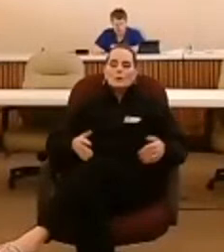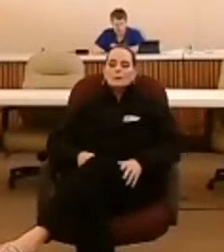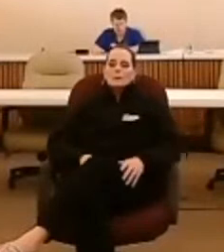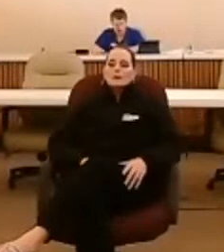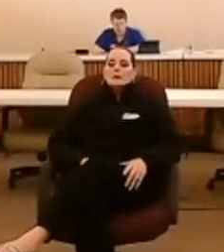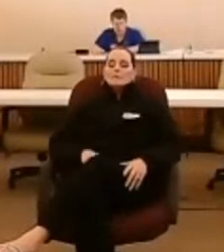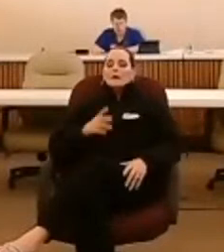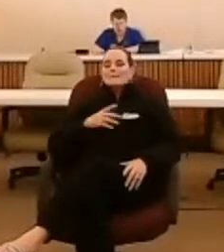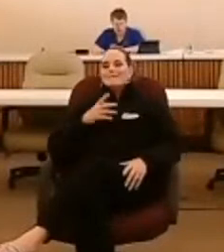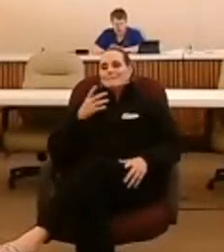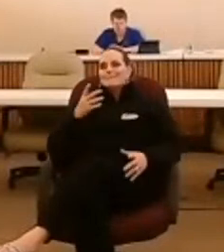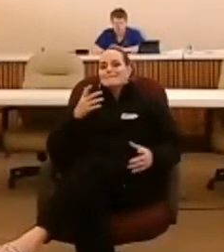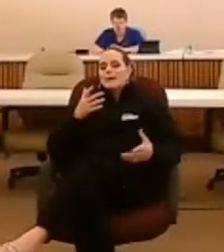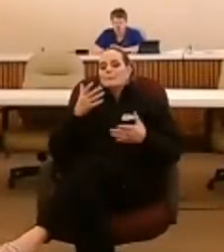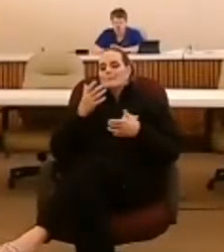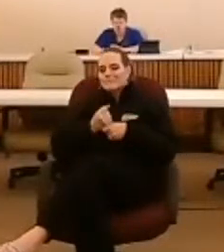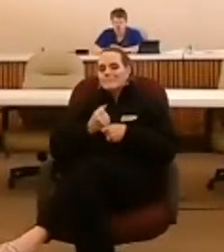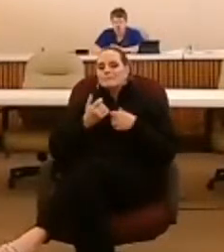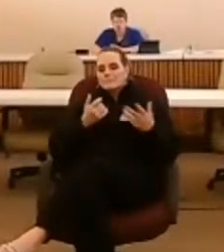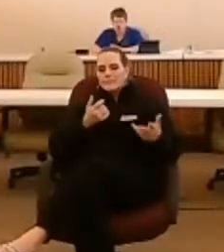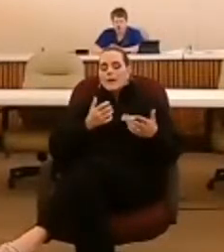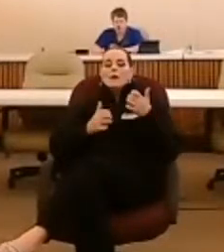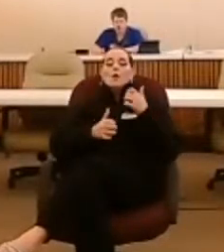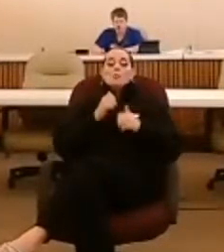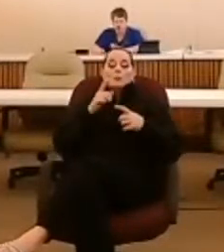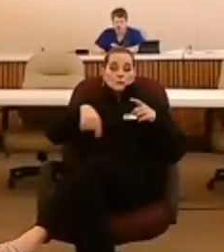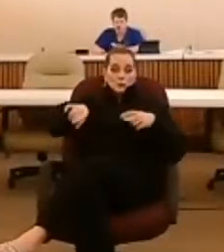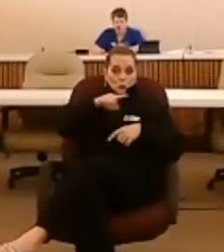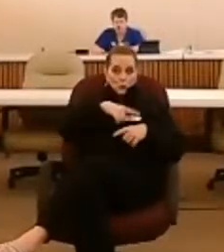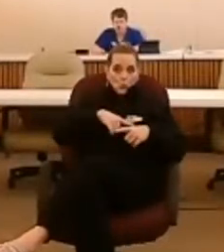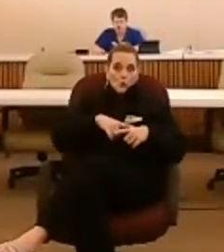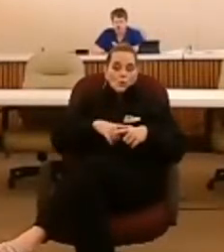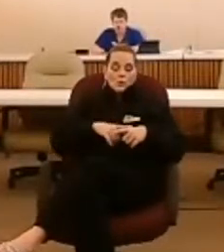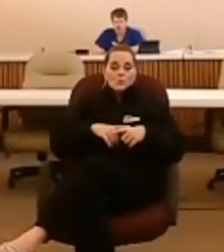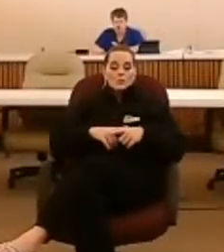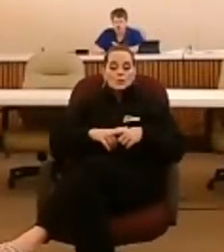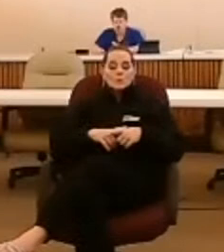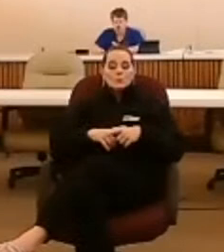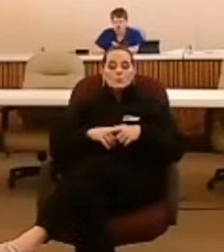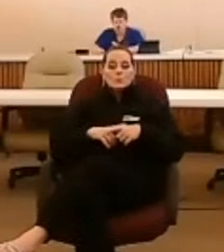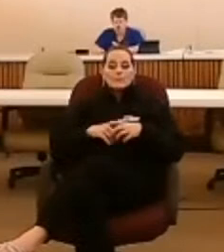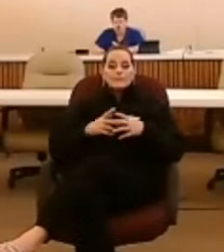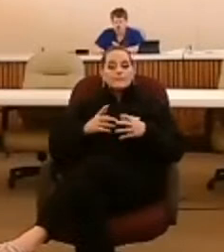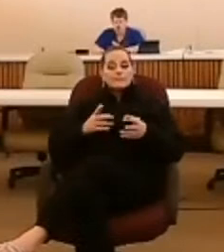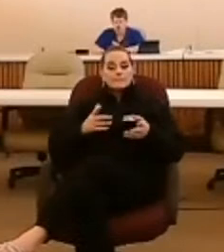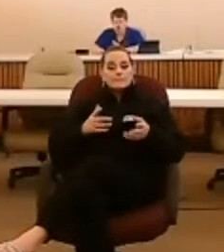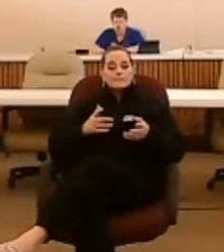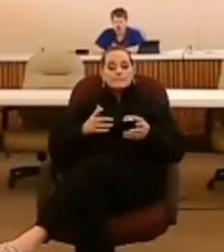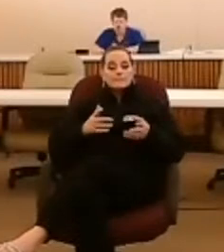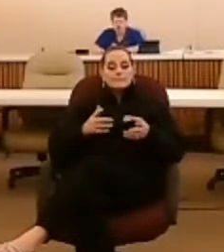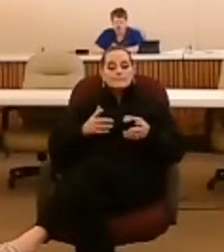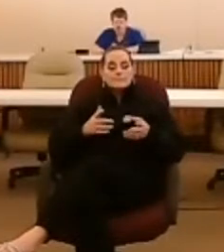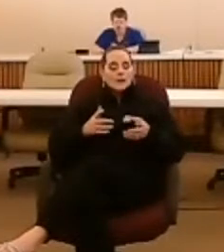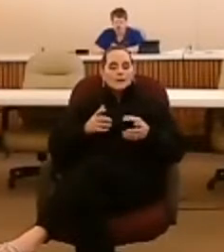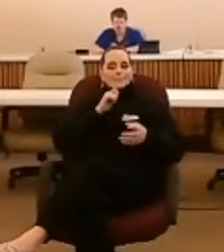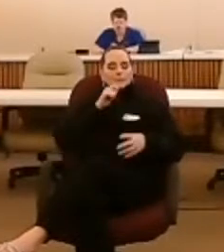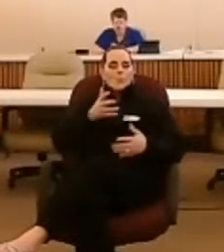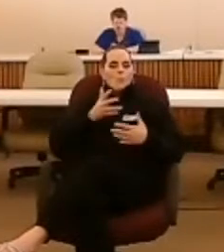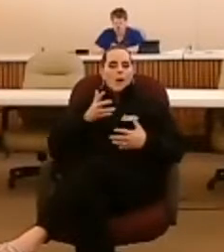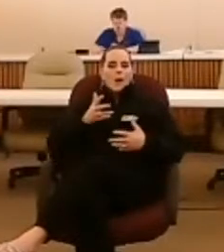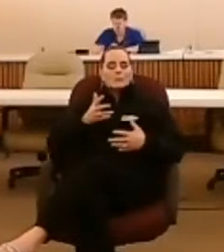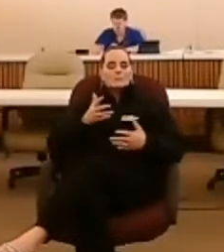the gist of it is that most circles, folks, they do not wish to